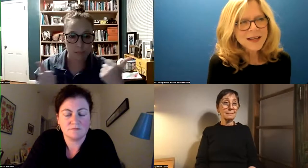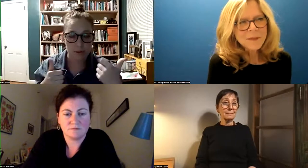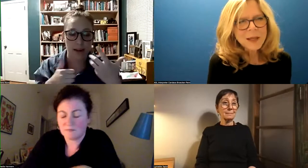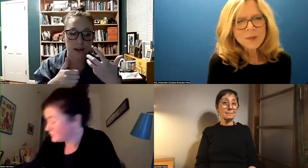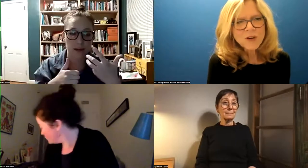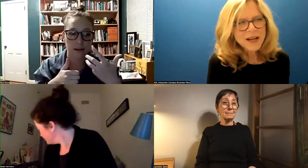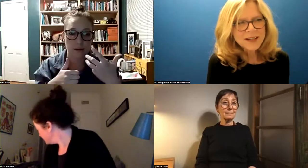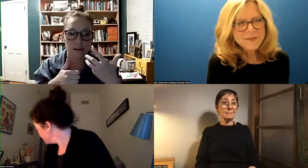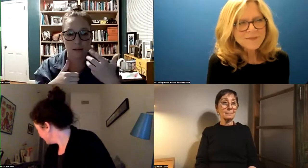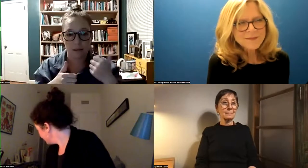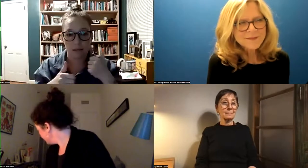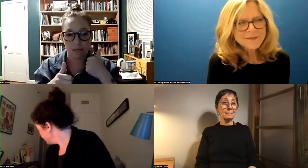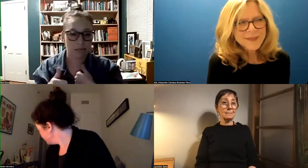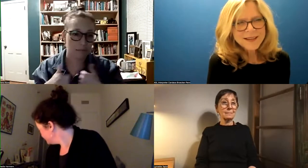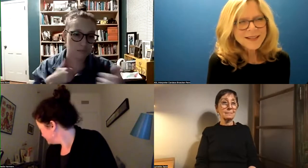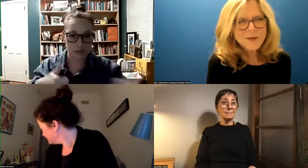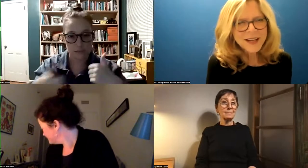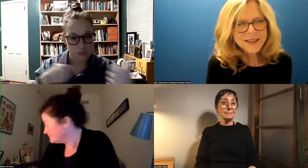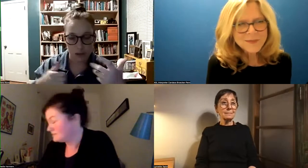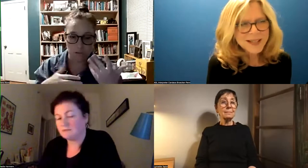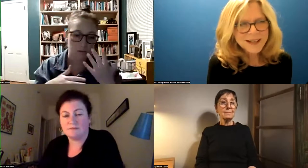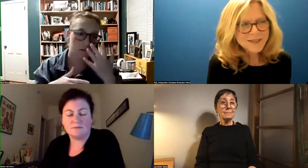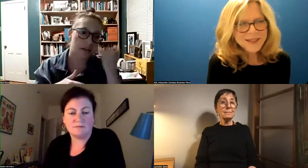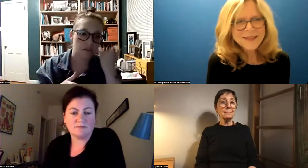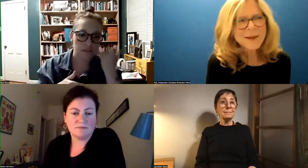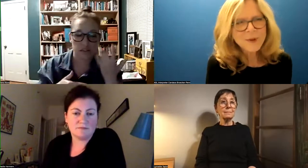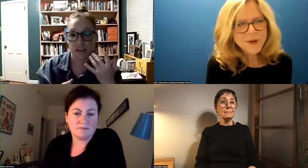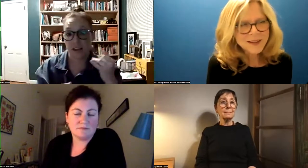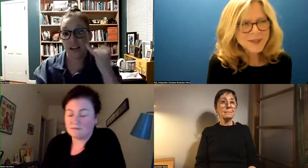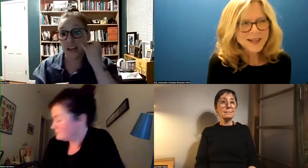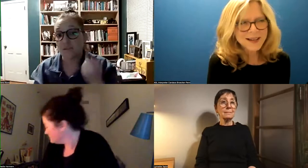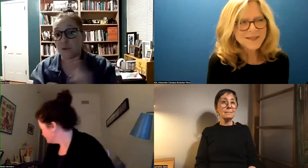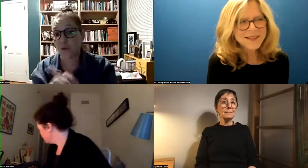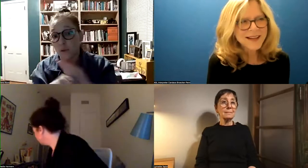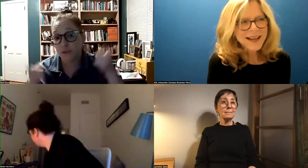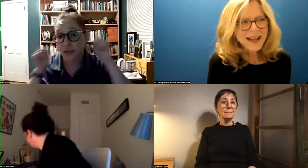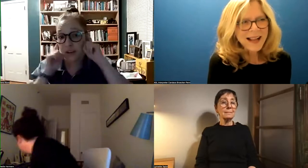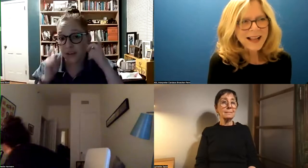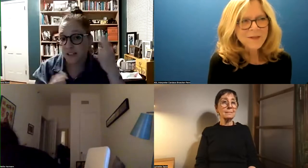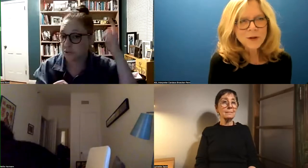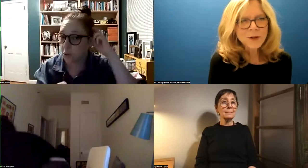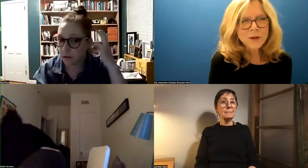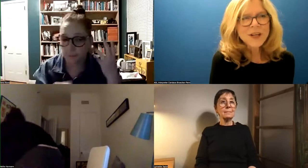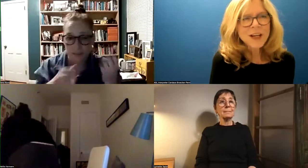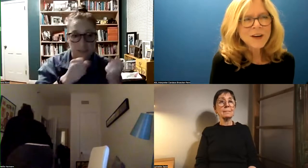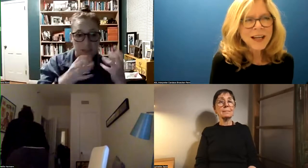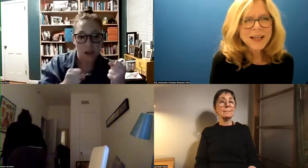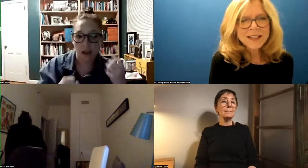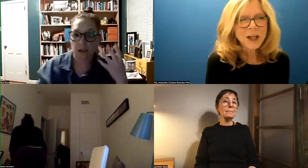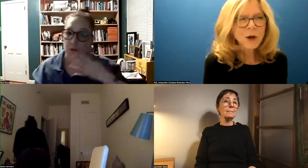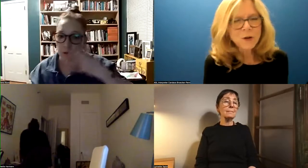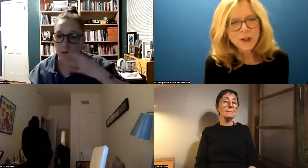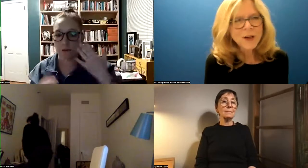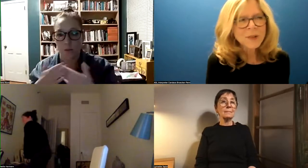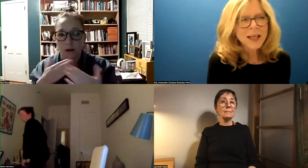because people try to segregate themselves and separate themselves. If you use hearing aids